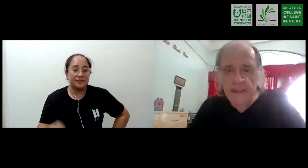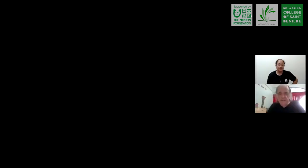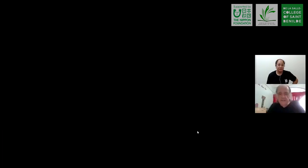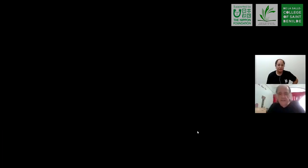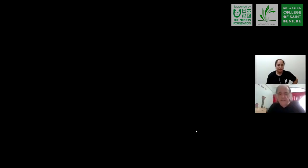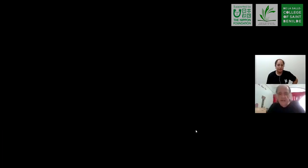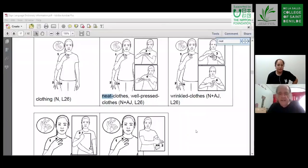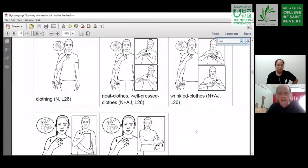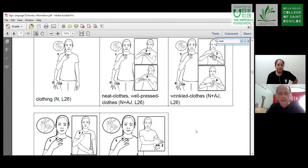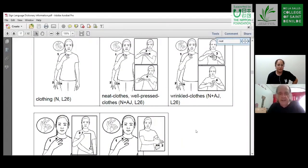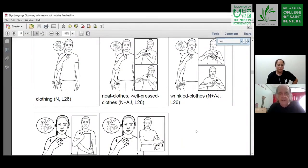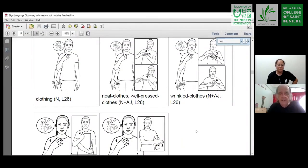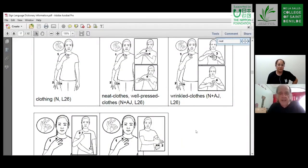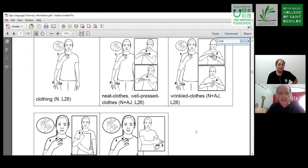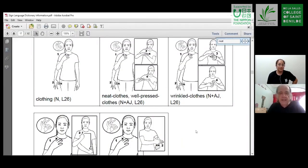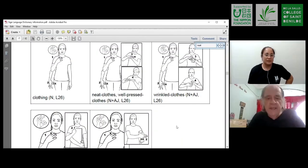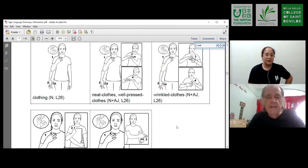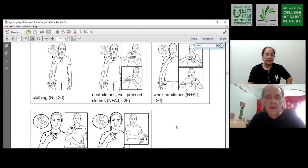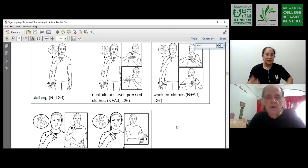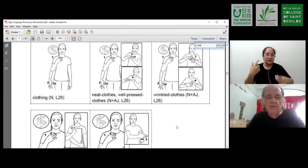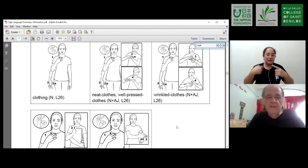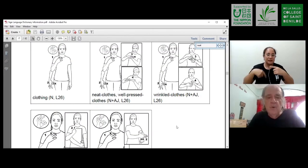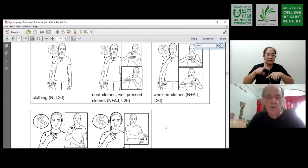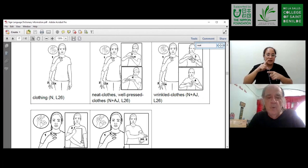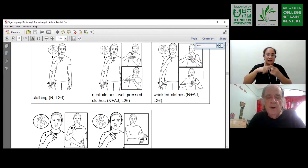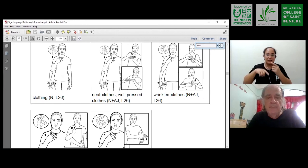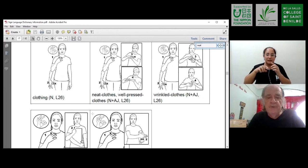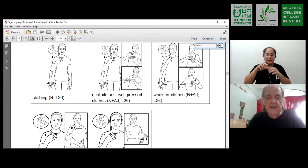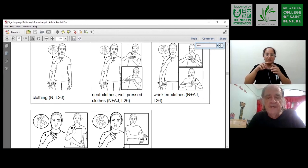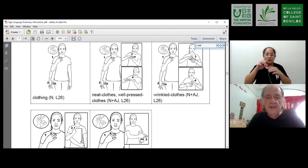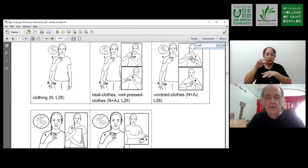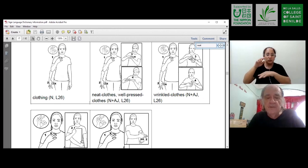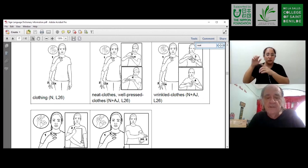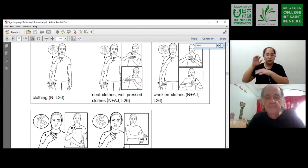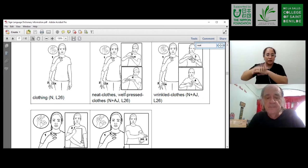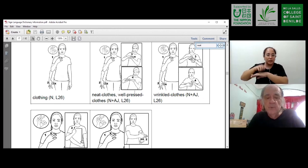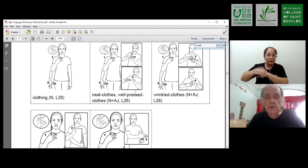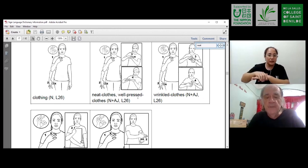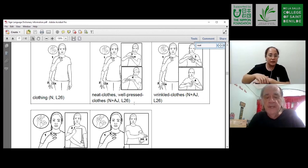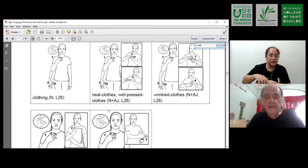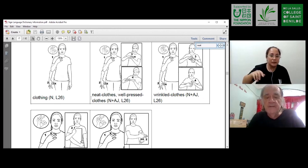This is a sign to English. Neat clothes, well-pressed clothes. Two meanings.